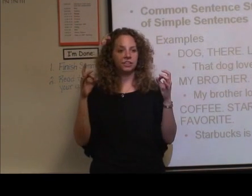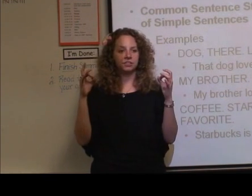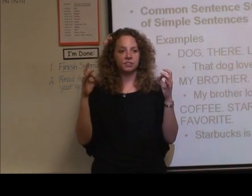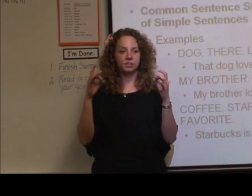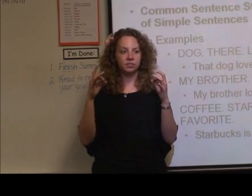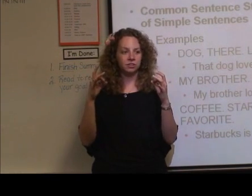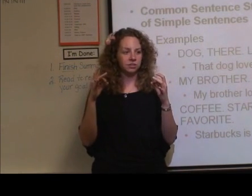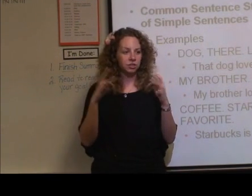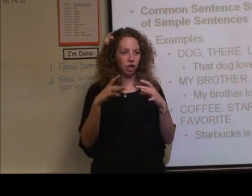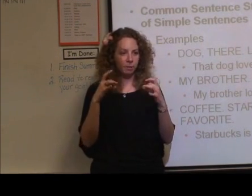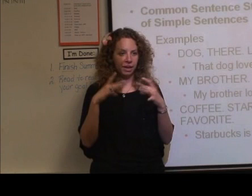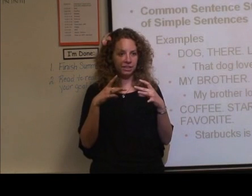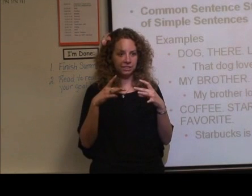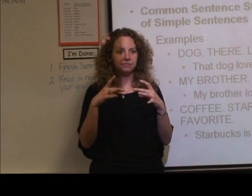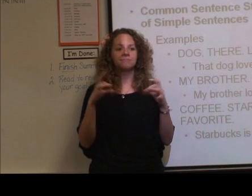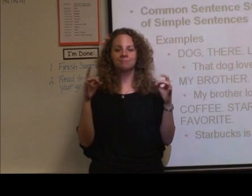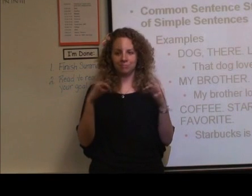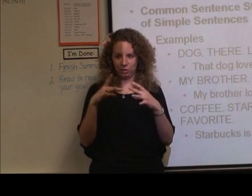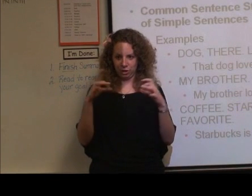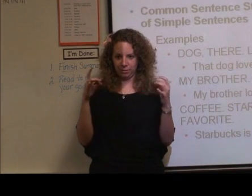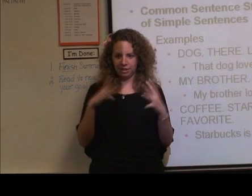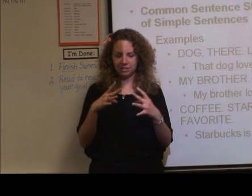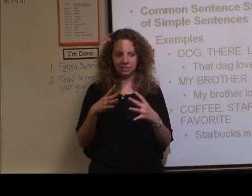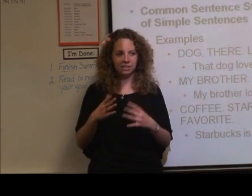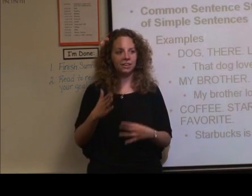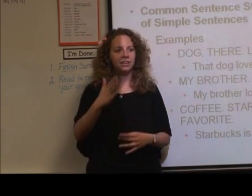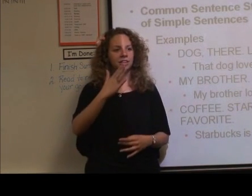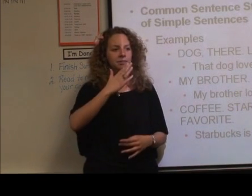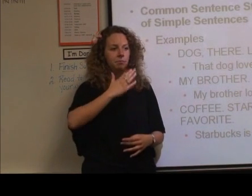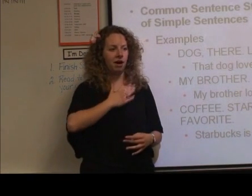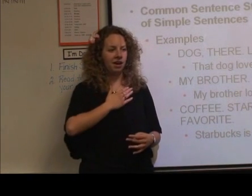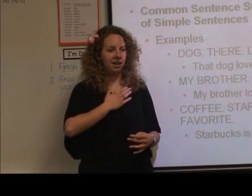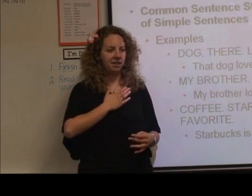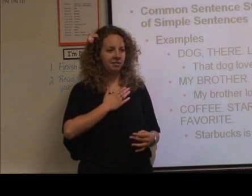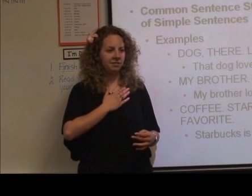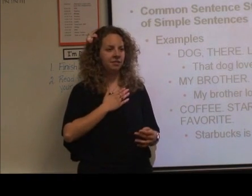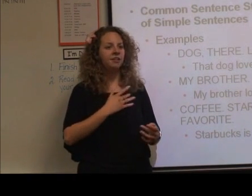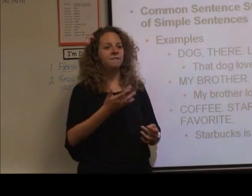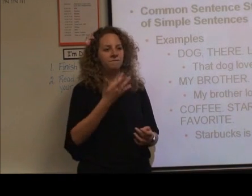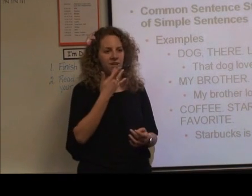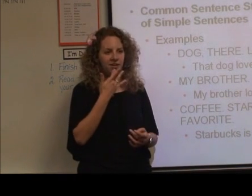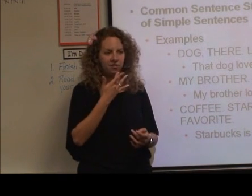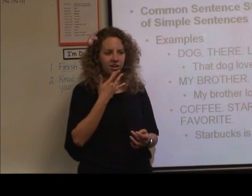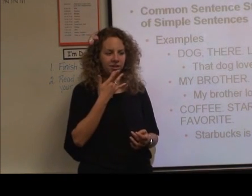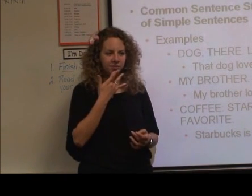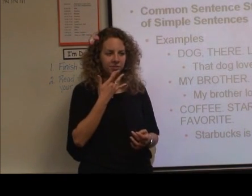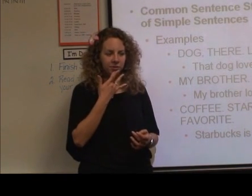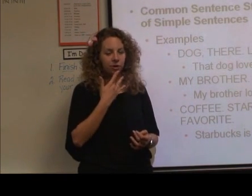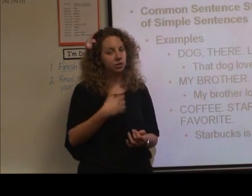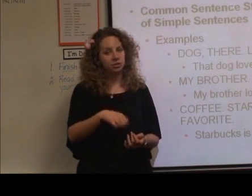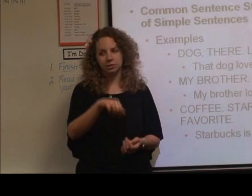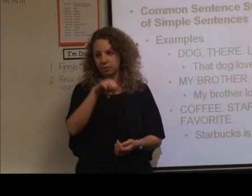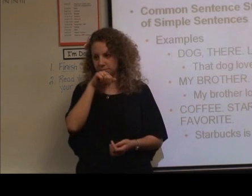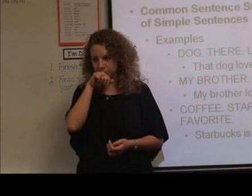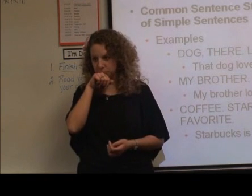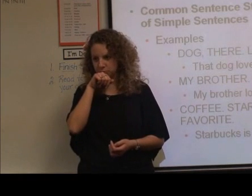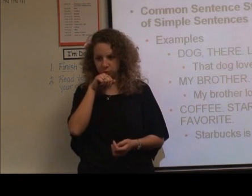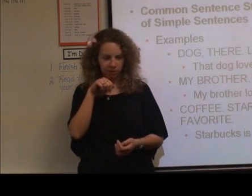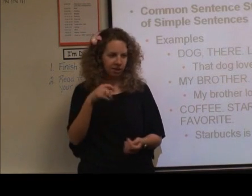then Starbucks. Starbucks is my favorite, or you can do this one. It's the one I love,